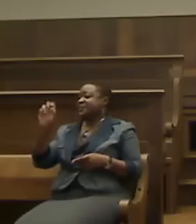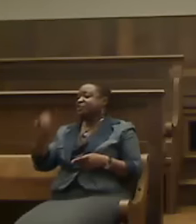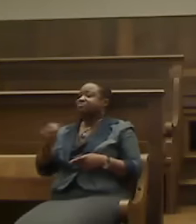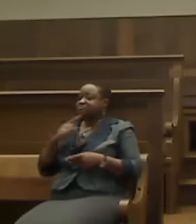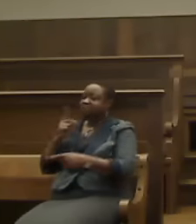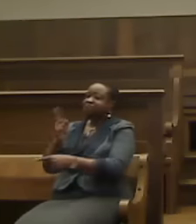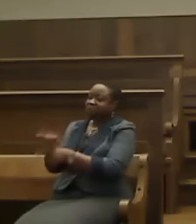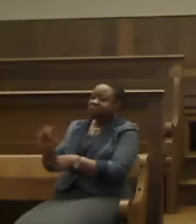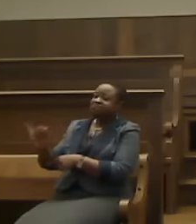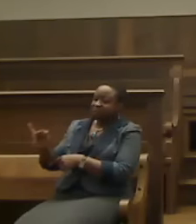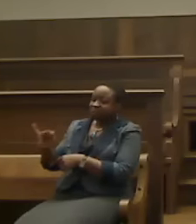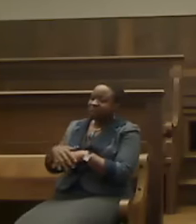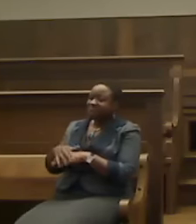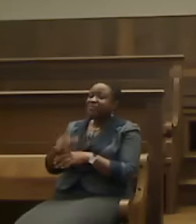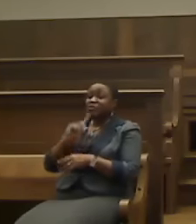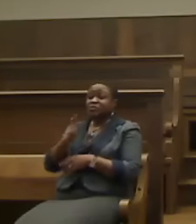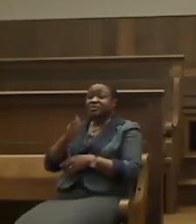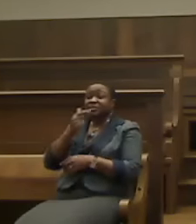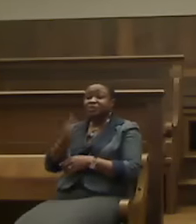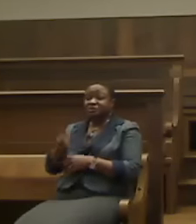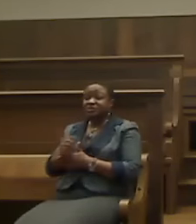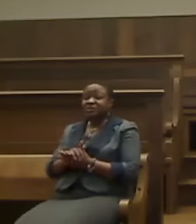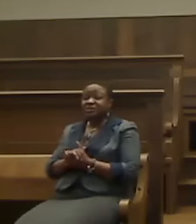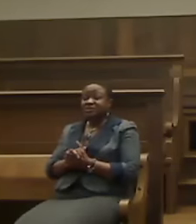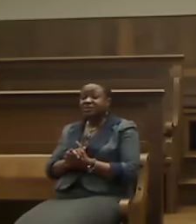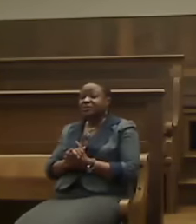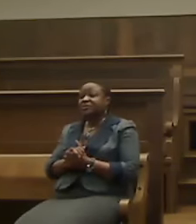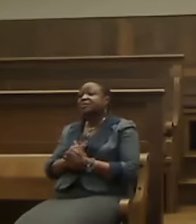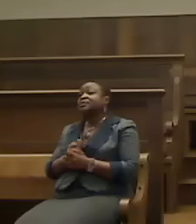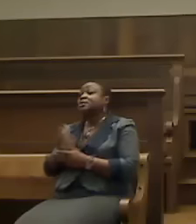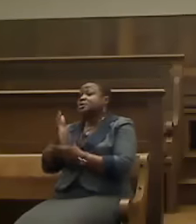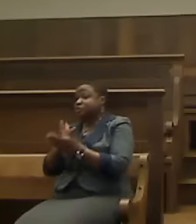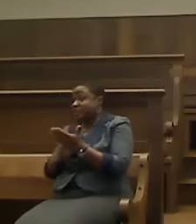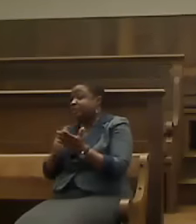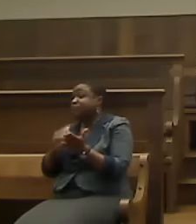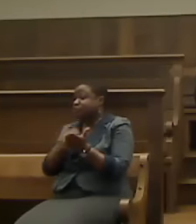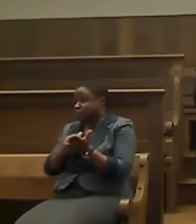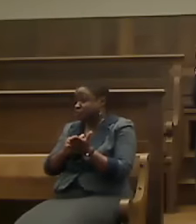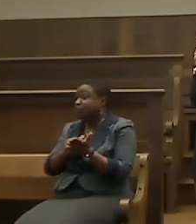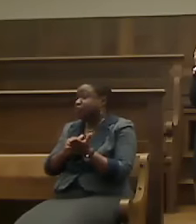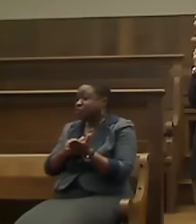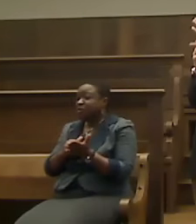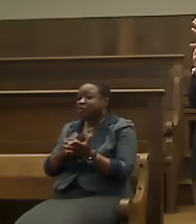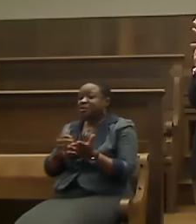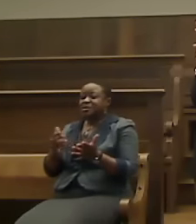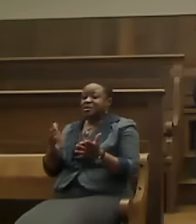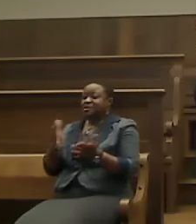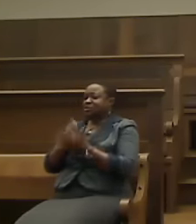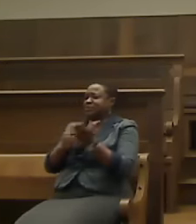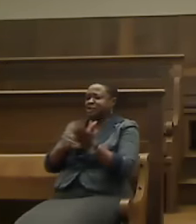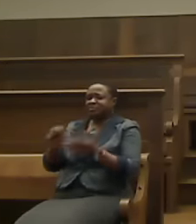It's interesting that some of the doctors are so